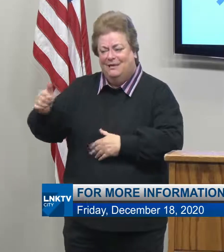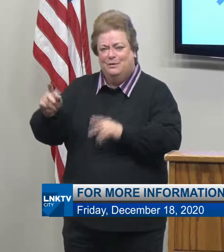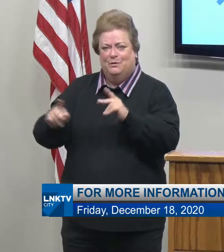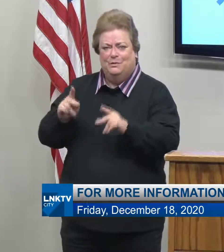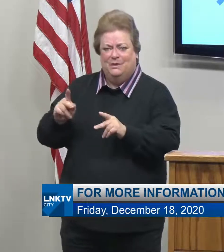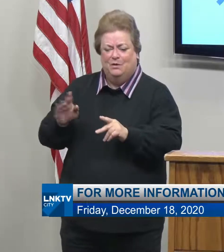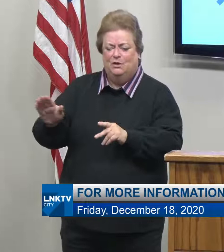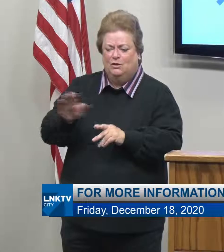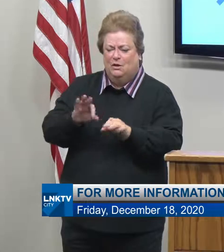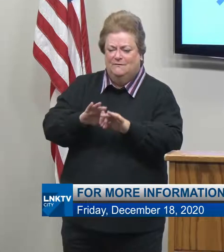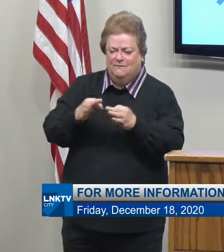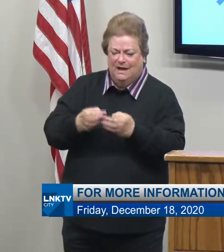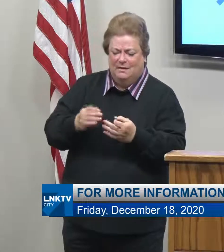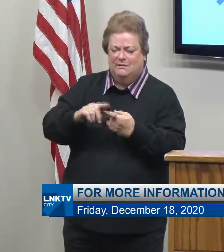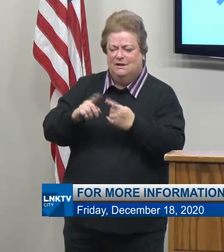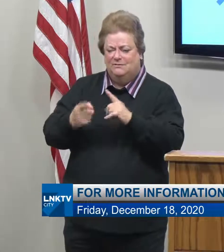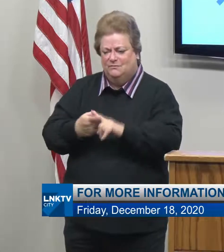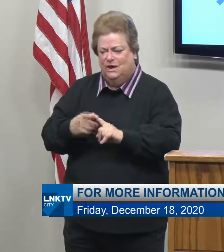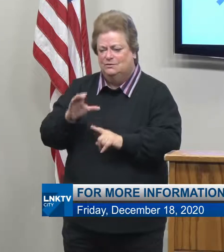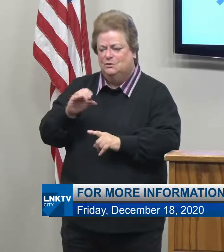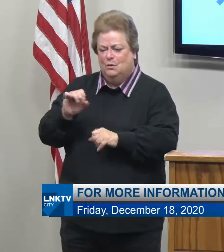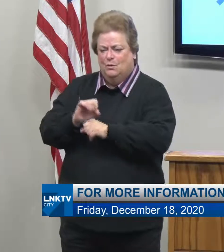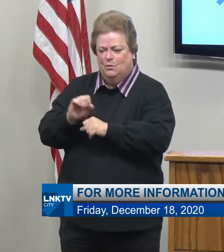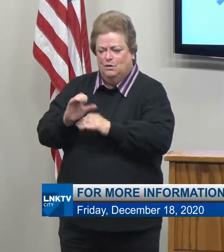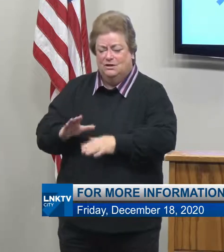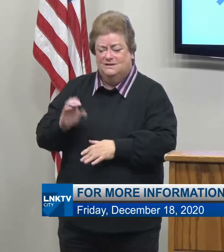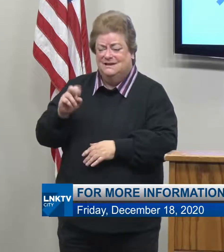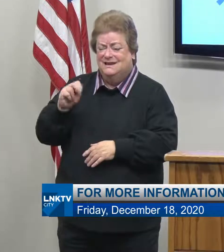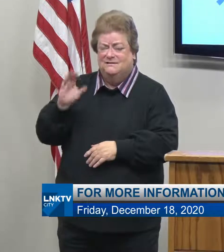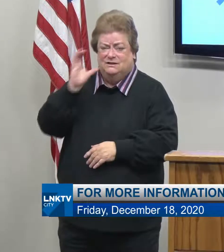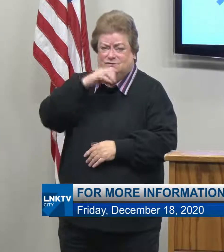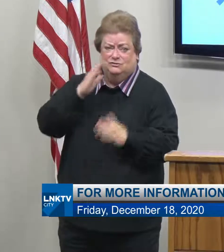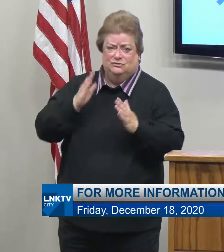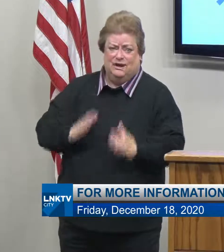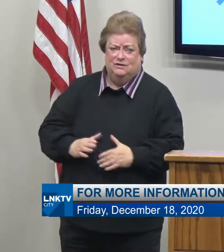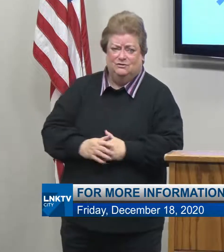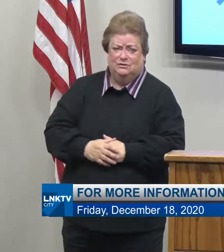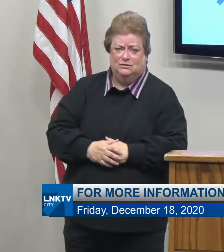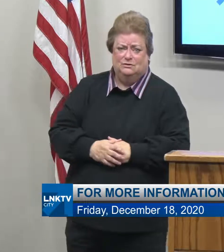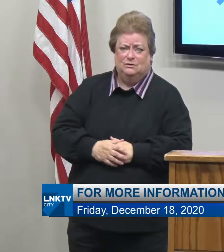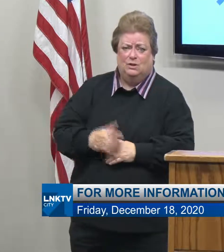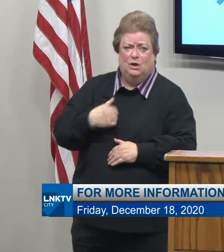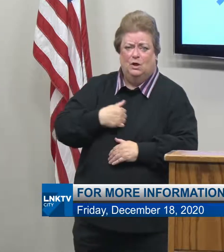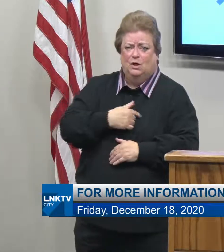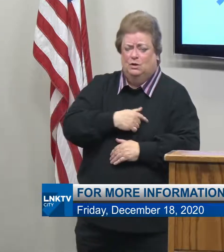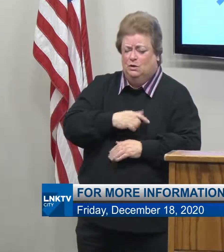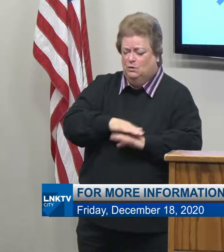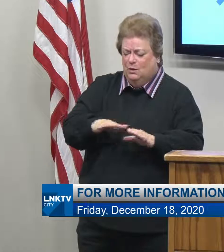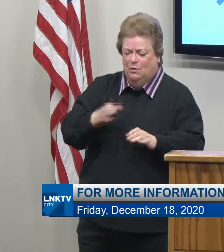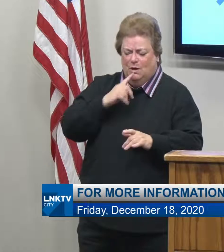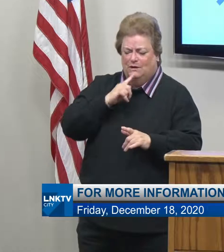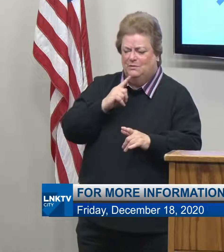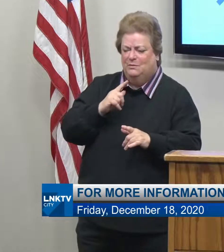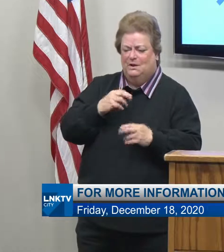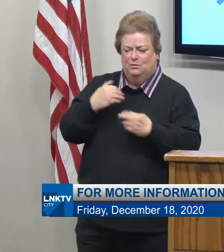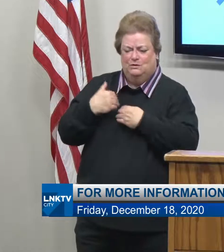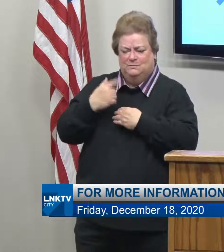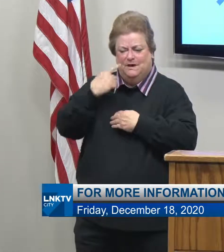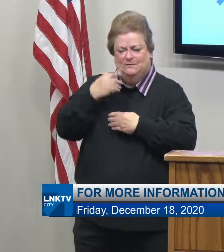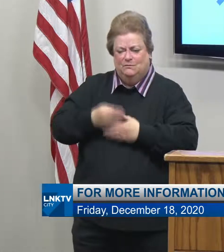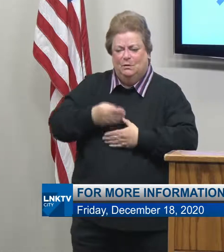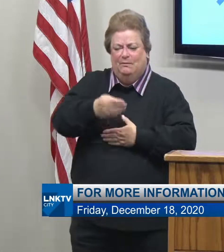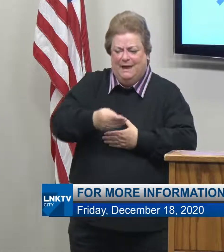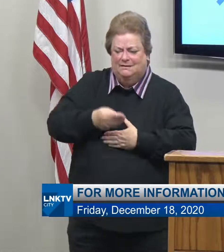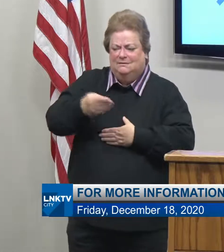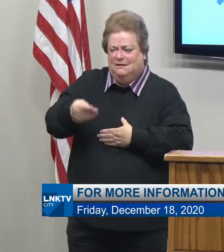your family, friends, coworkers, and even strangers. You do not want to be responsible for passing the virus on to